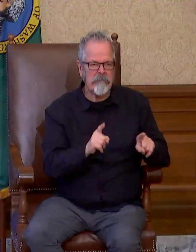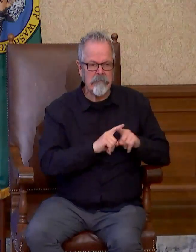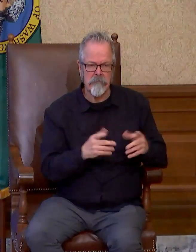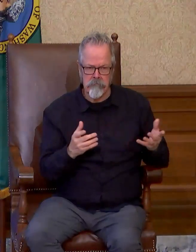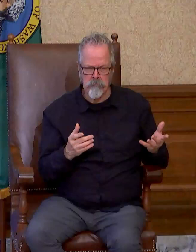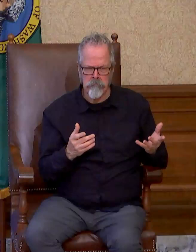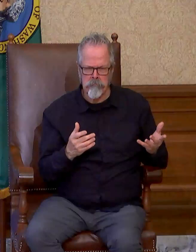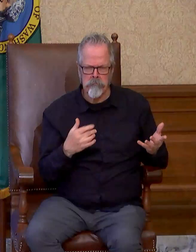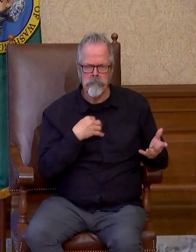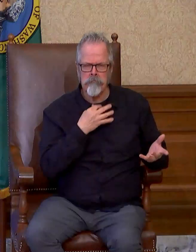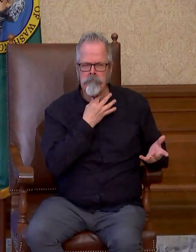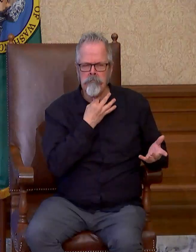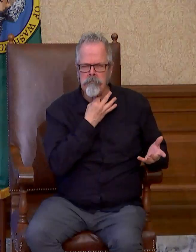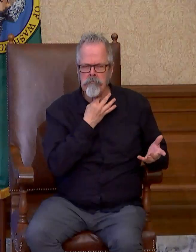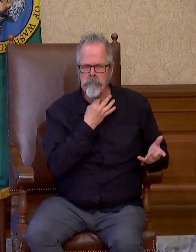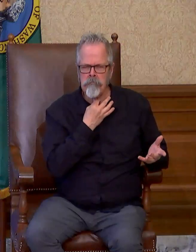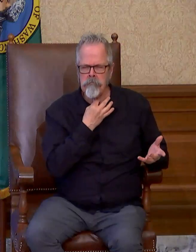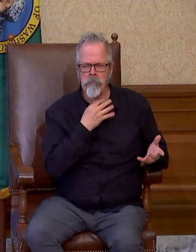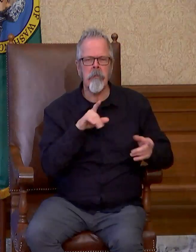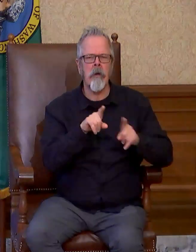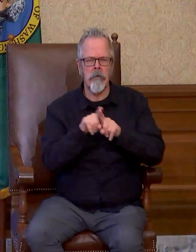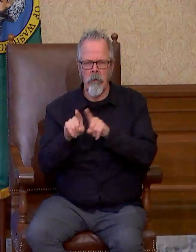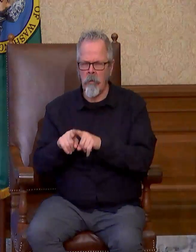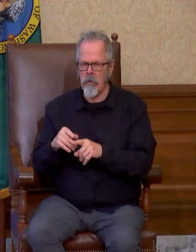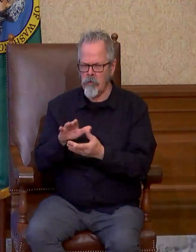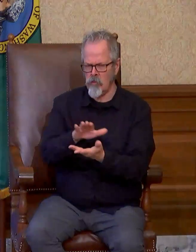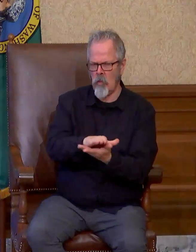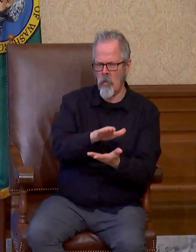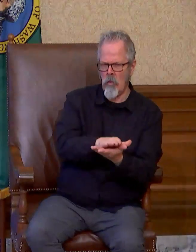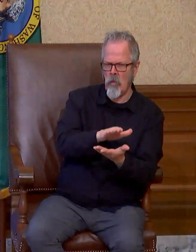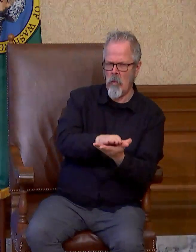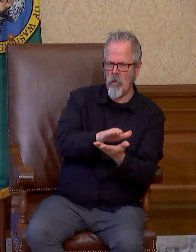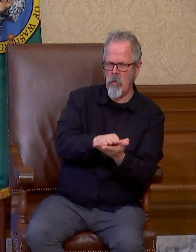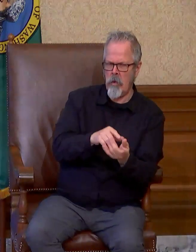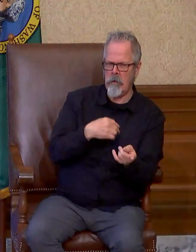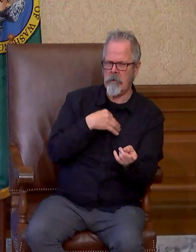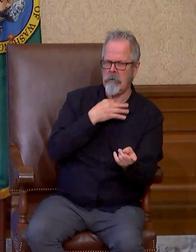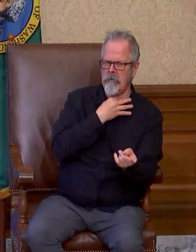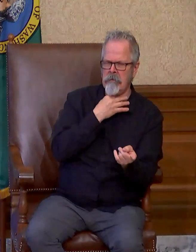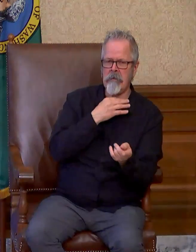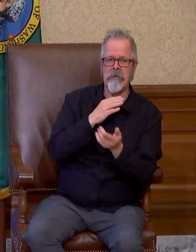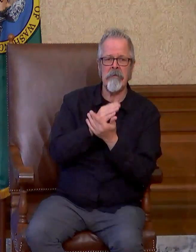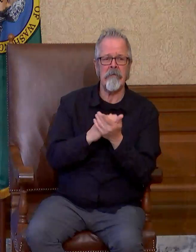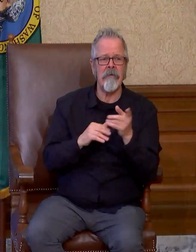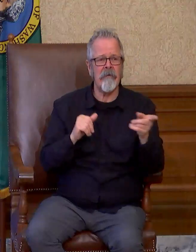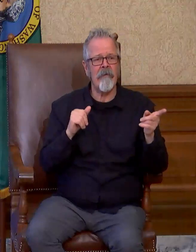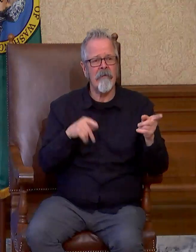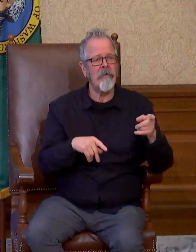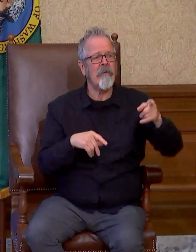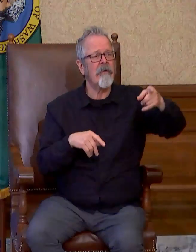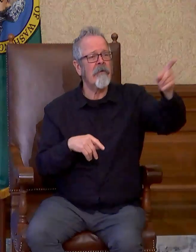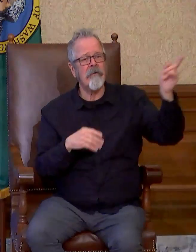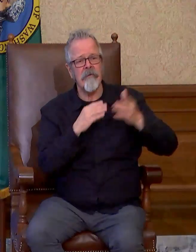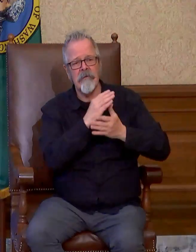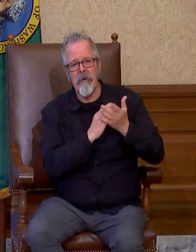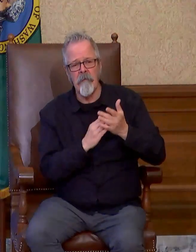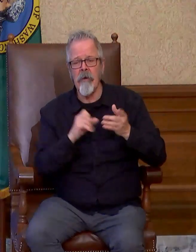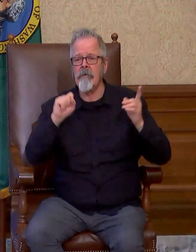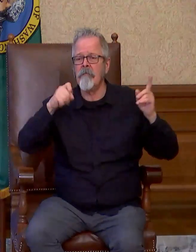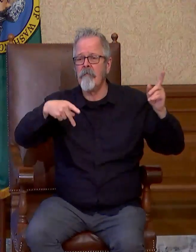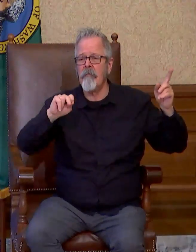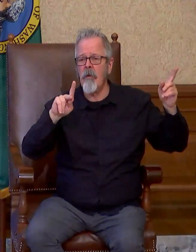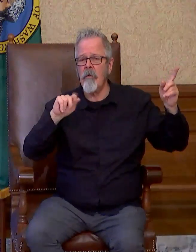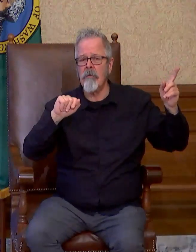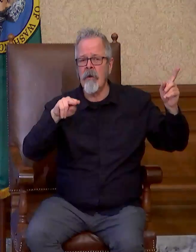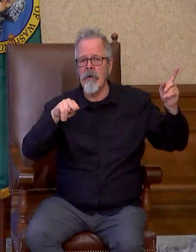I'm wondering what you would tell them. Well, first off, I appreciate them thinking about the education of our youth. As you know, we made a decision to act